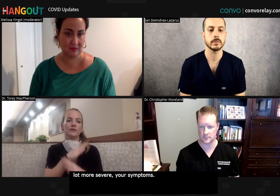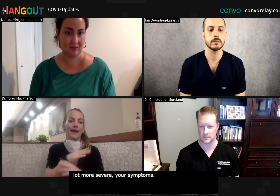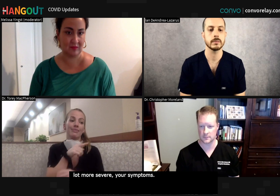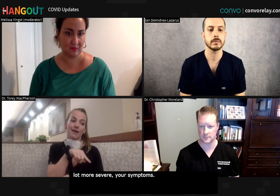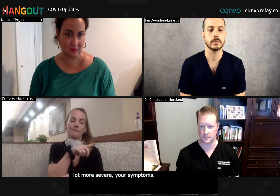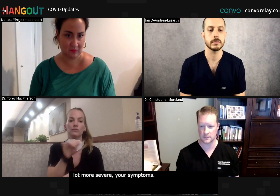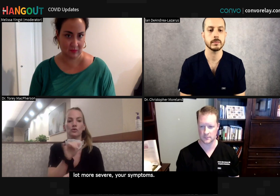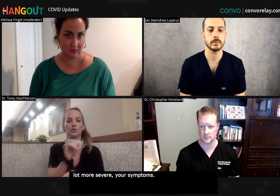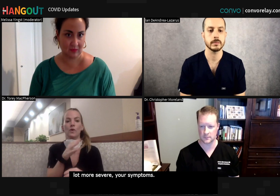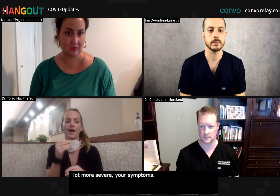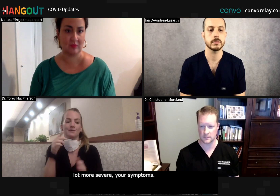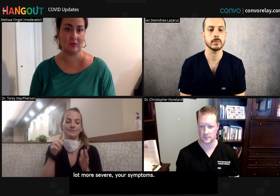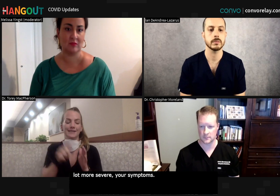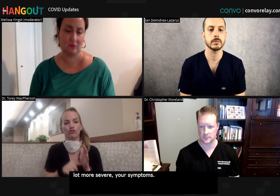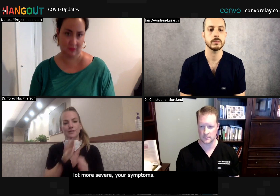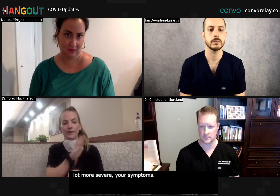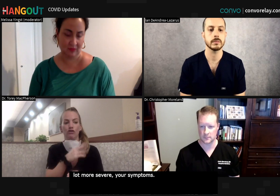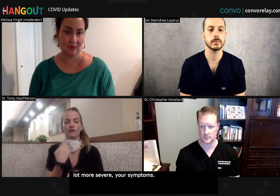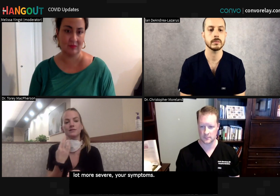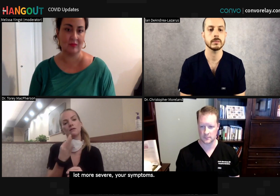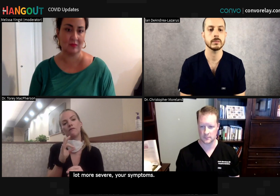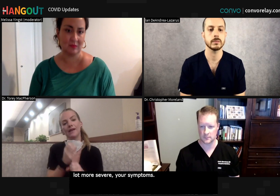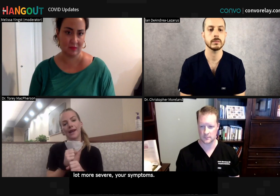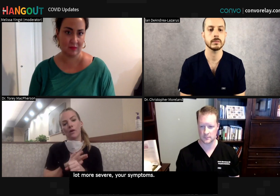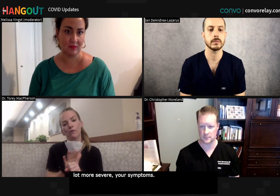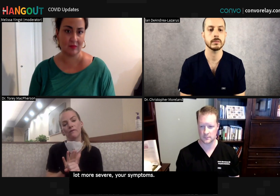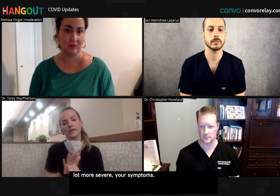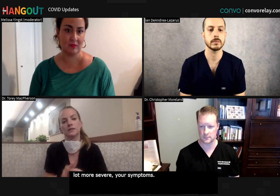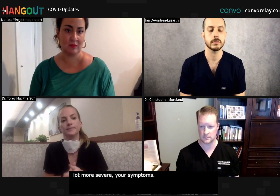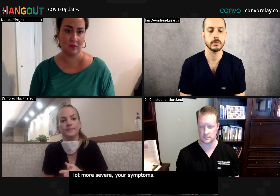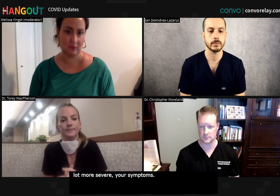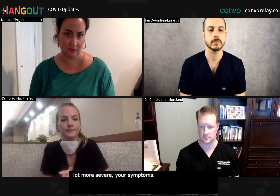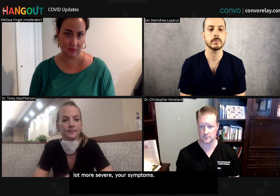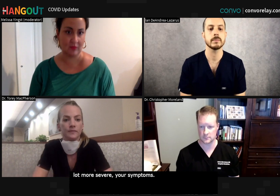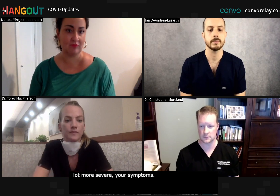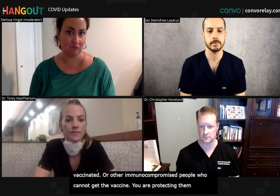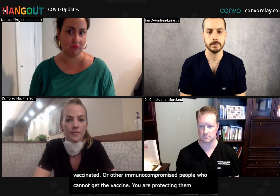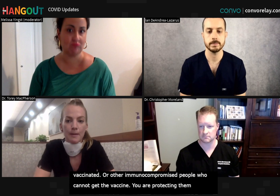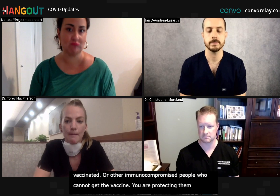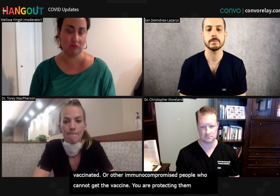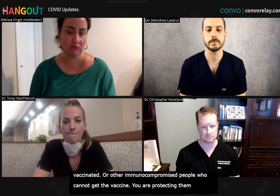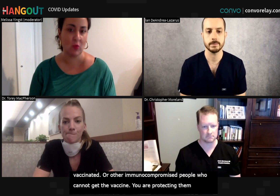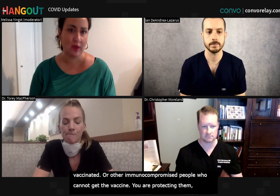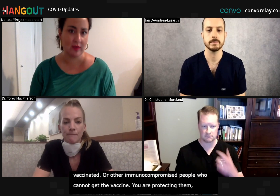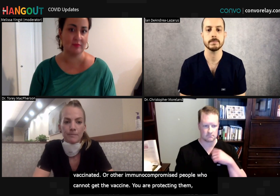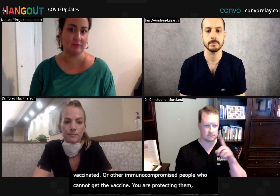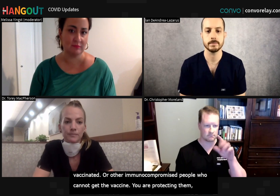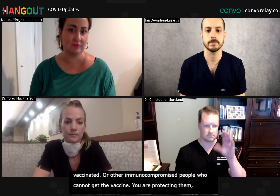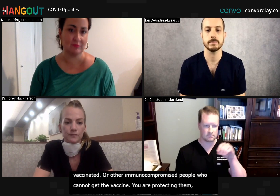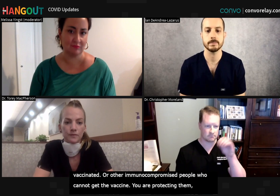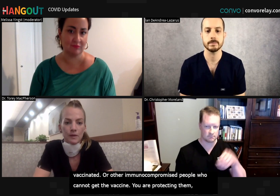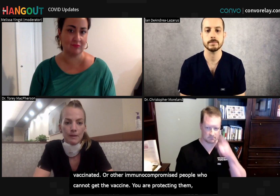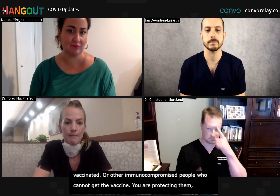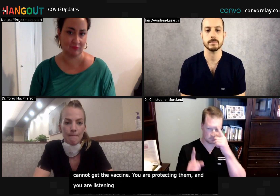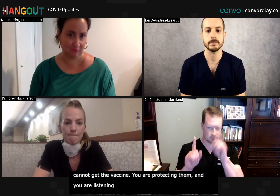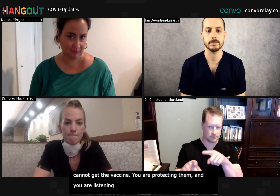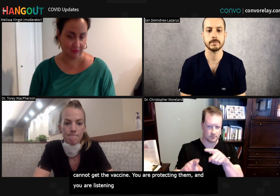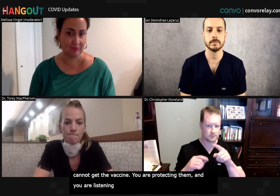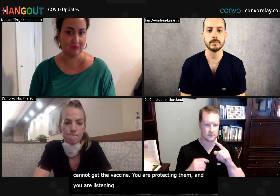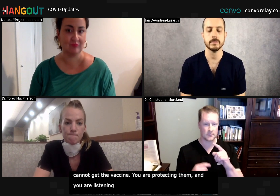get the vaccine. You are protecting them, and you're lessening the likelihood of them getting. This is Dr. Moreland.